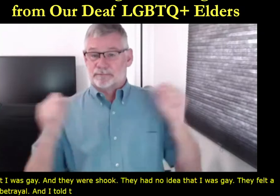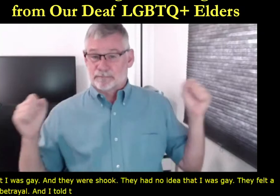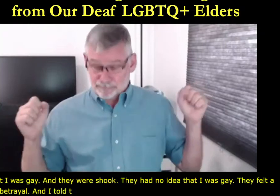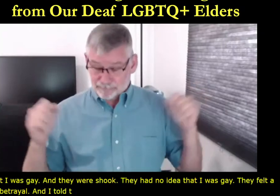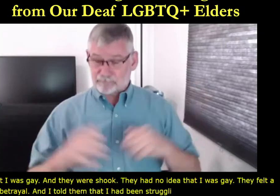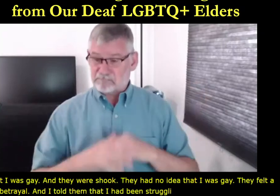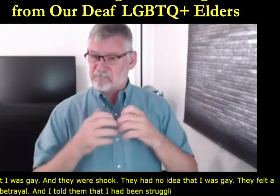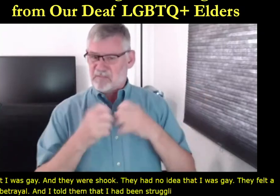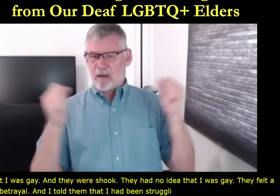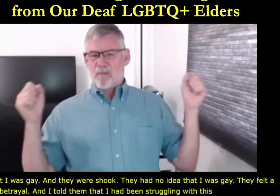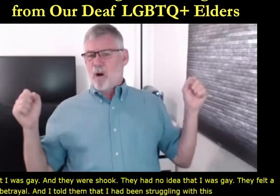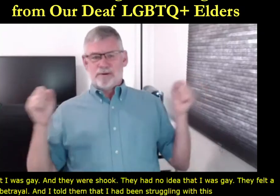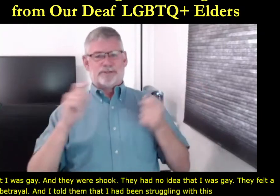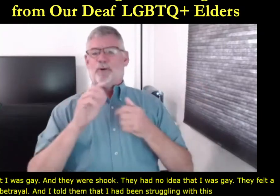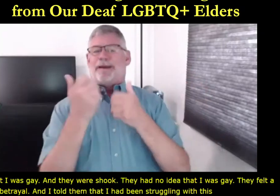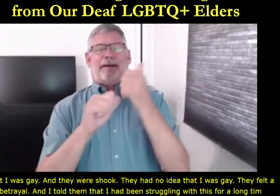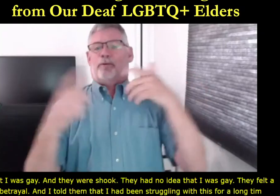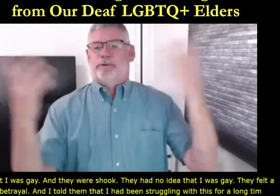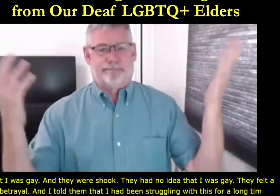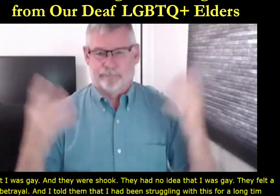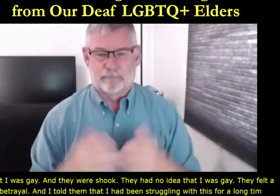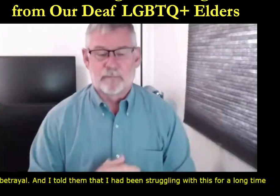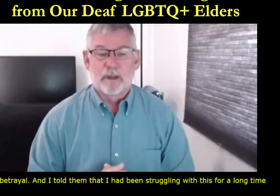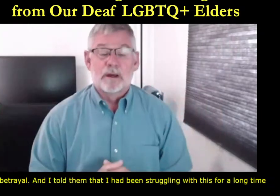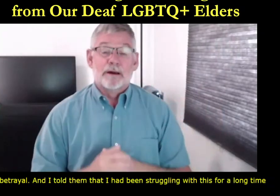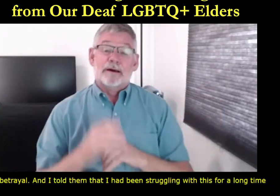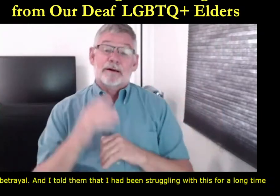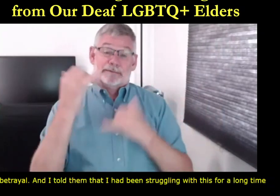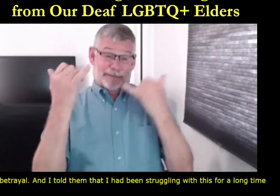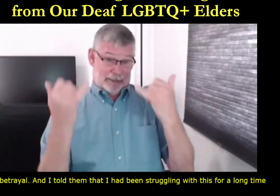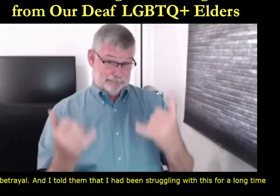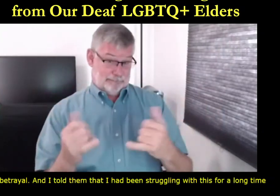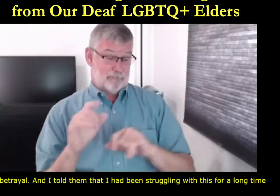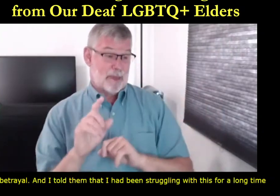i mean now we're very comfortable and i'm comfortable being out everything like that with everybody